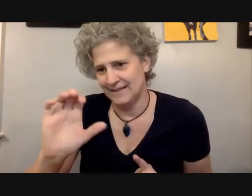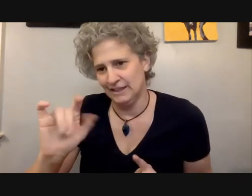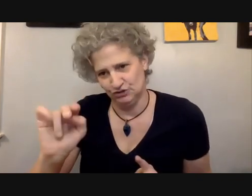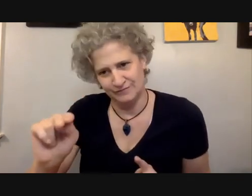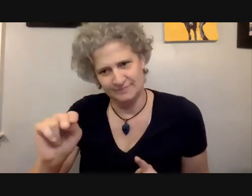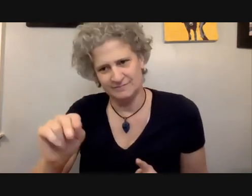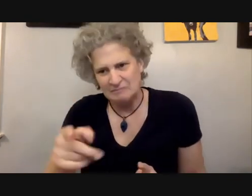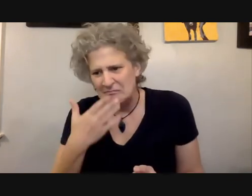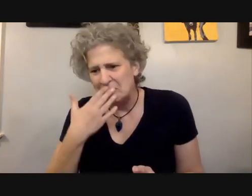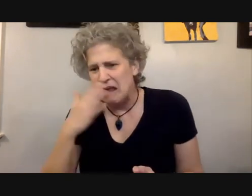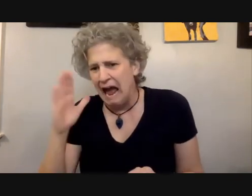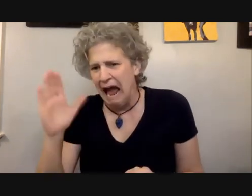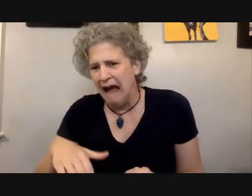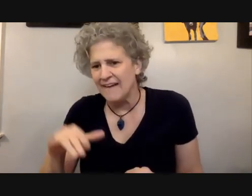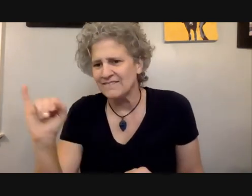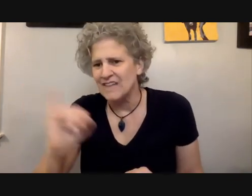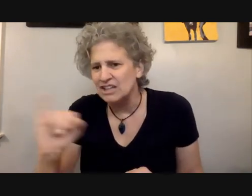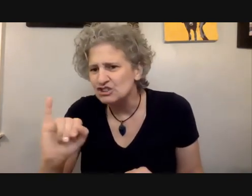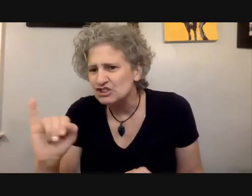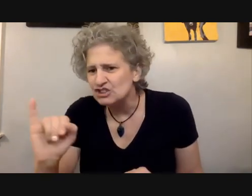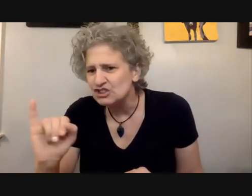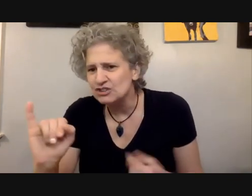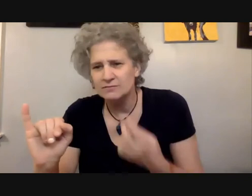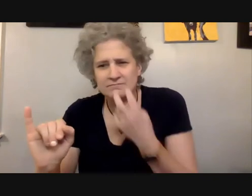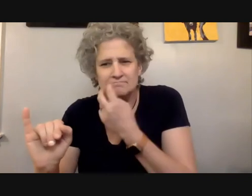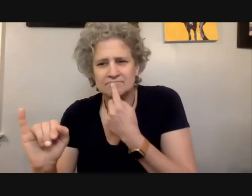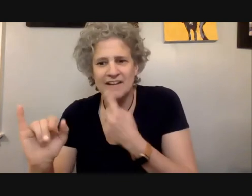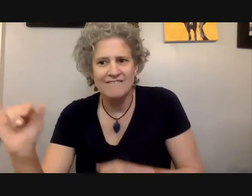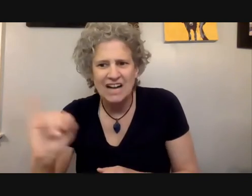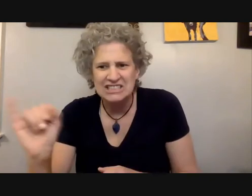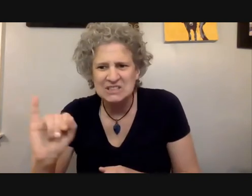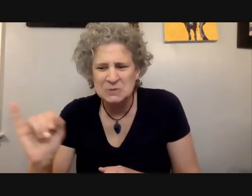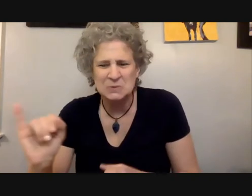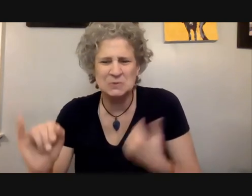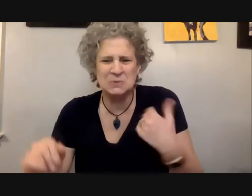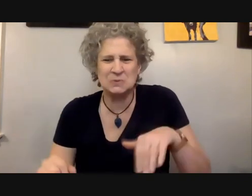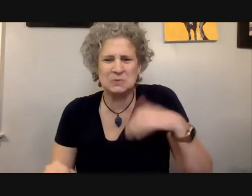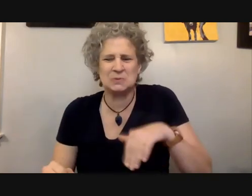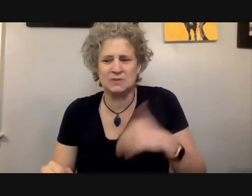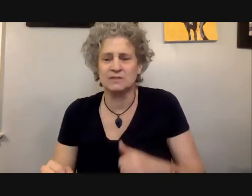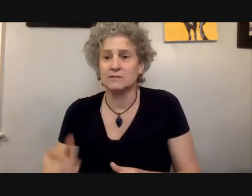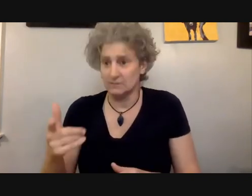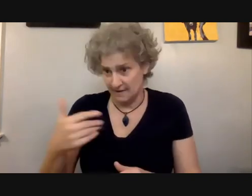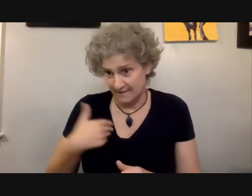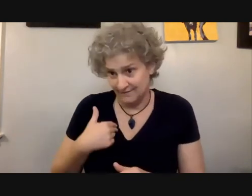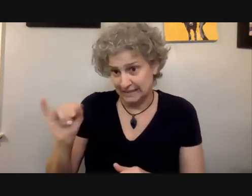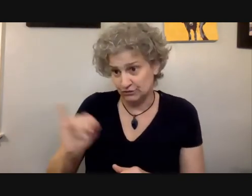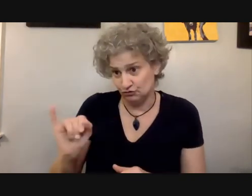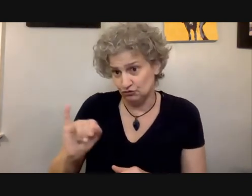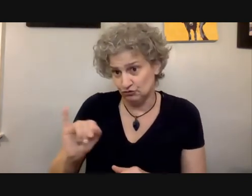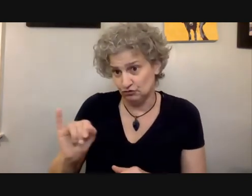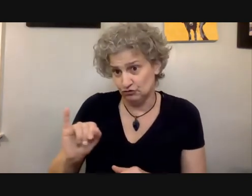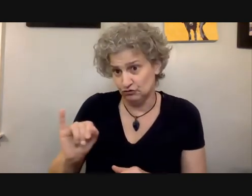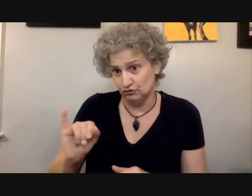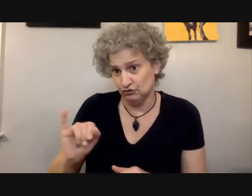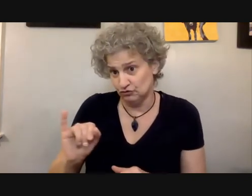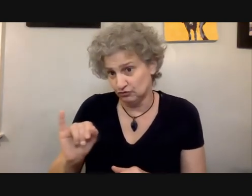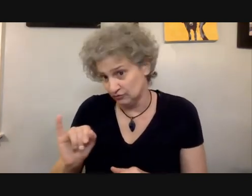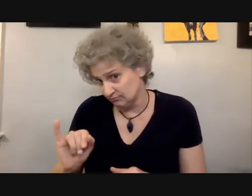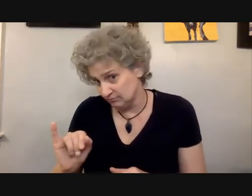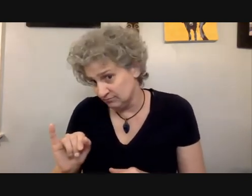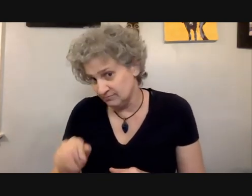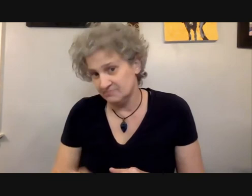Now, the same sign or the same hand shape and movement that you would use for insurance also can mean infection. You know the difference based